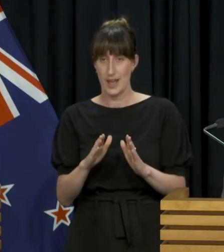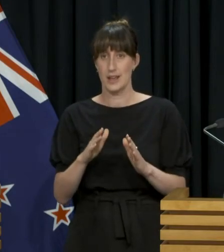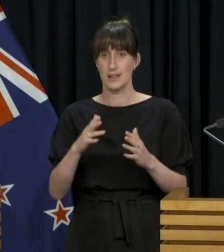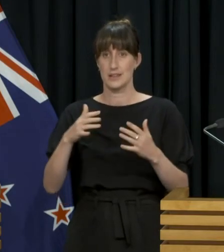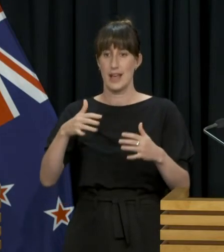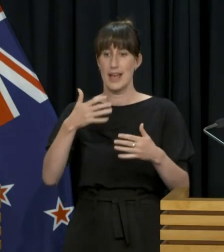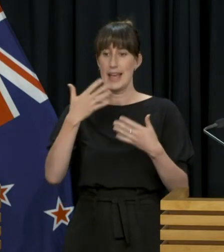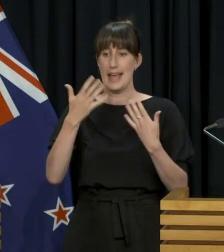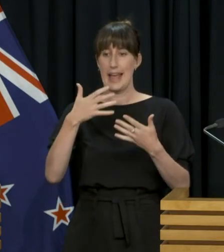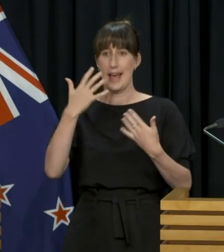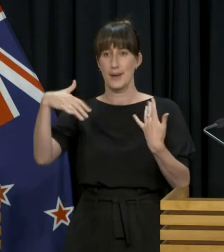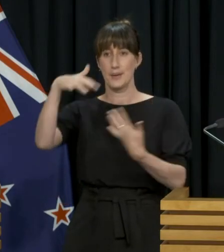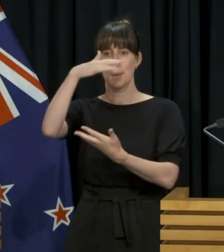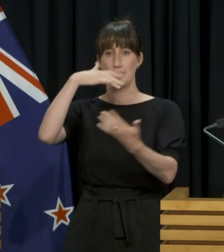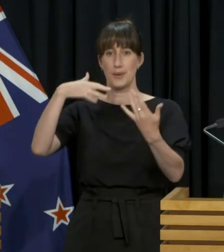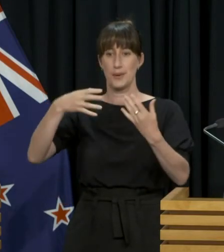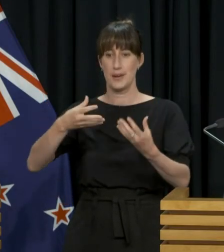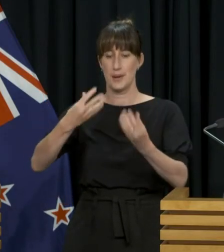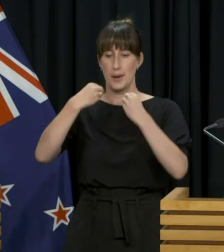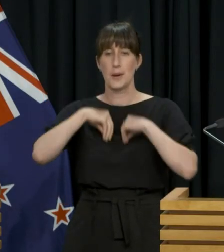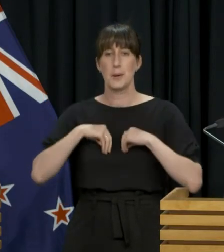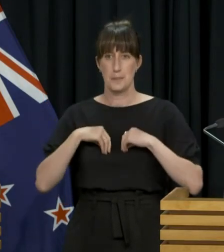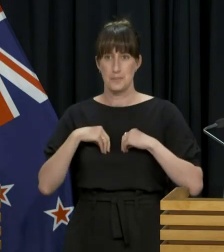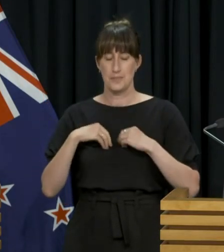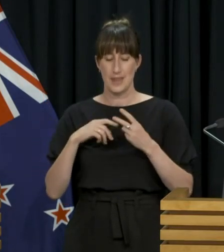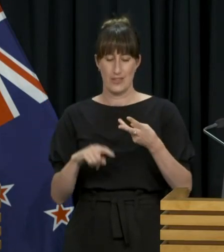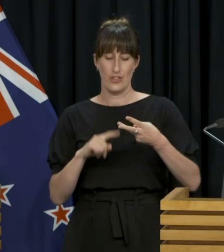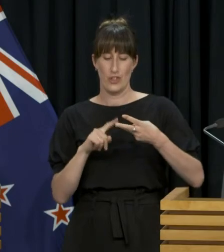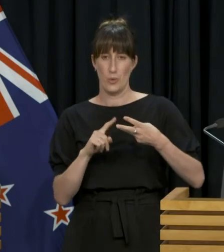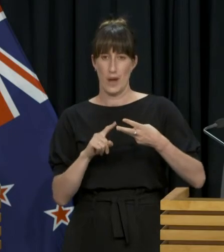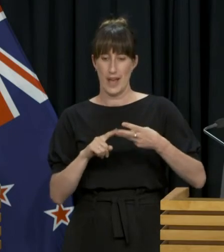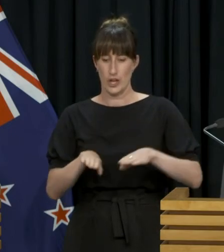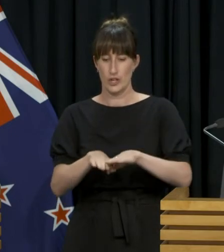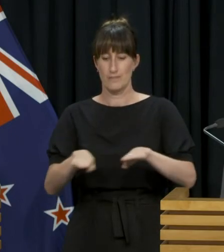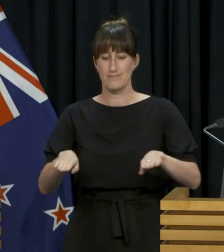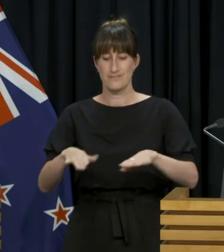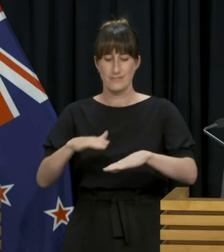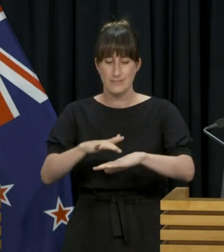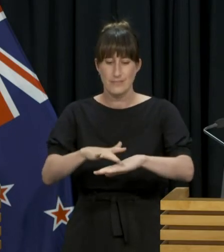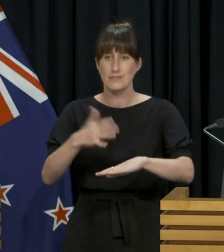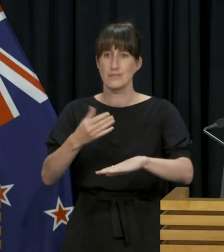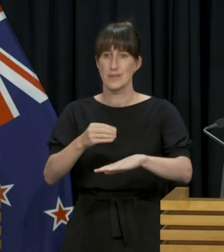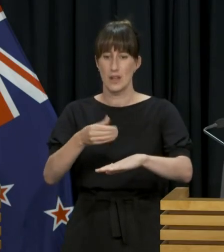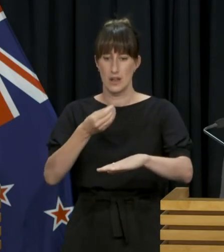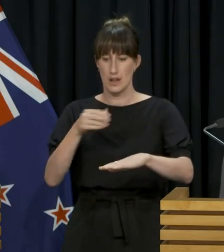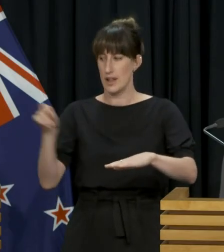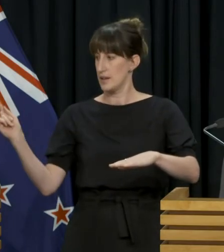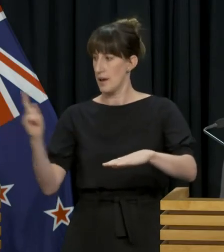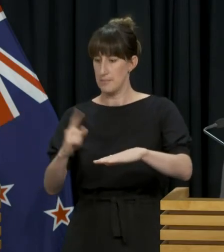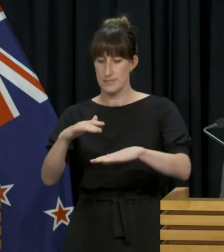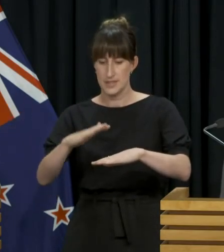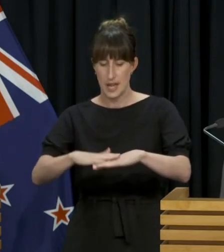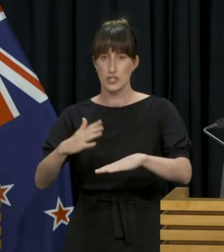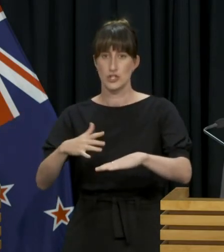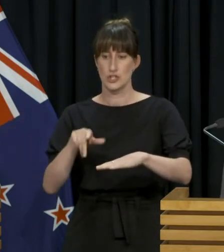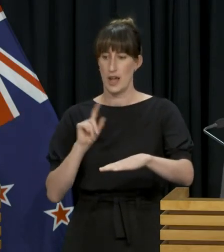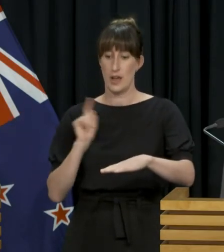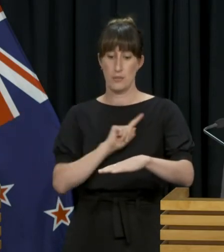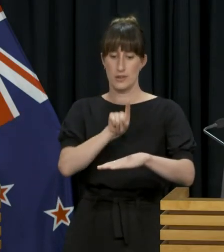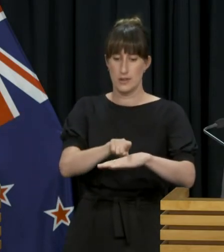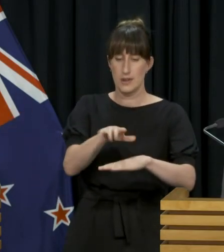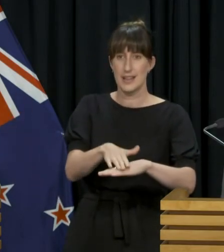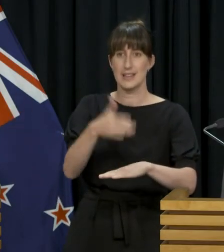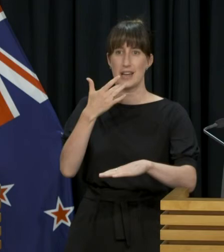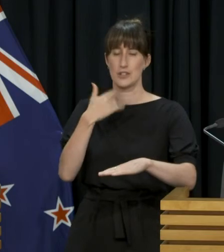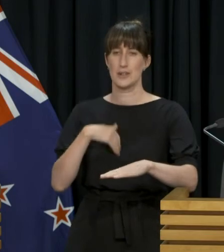I said in my comments, opening comments, very, very much lower down the rank, and in fact no confirmed cases